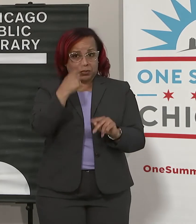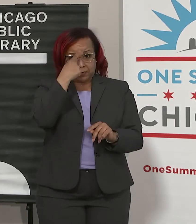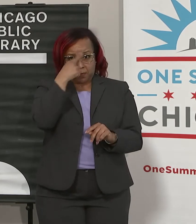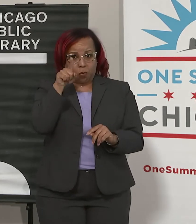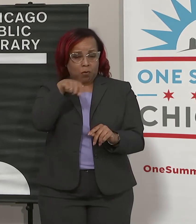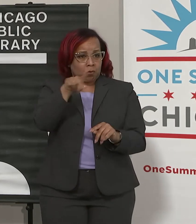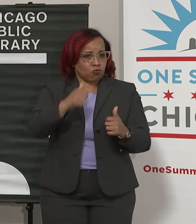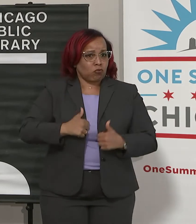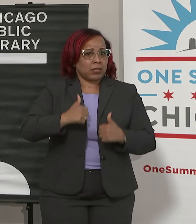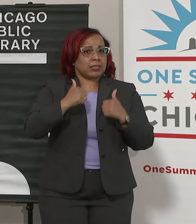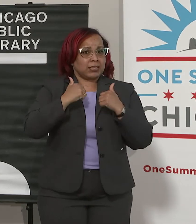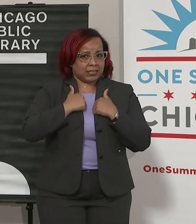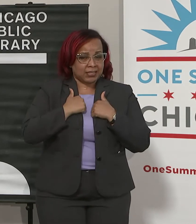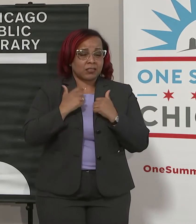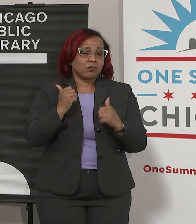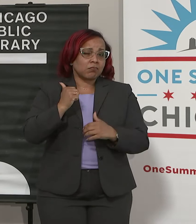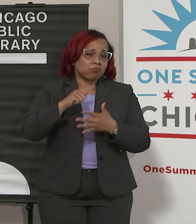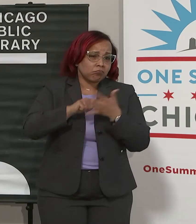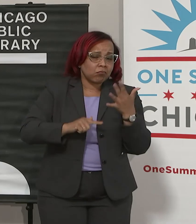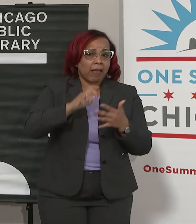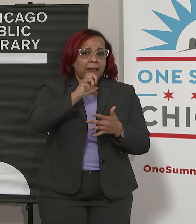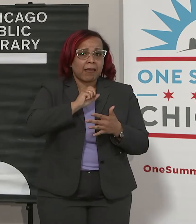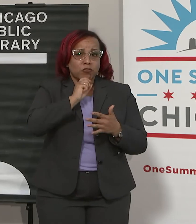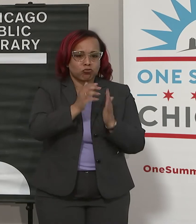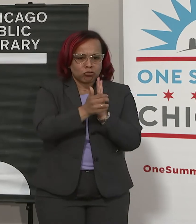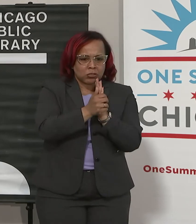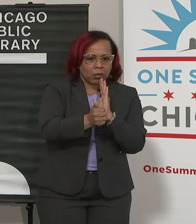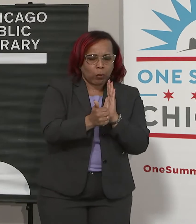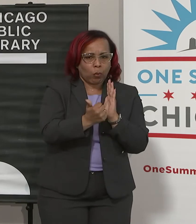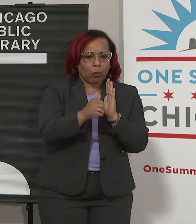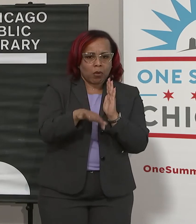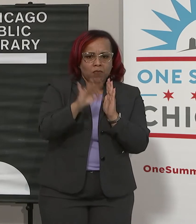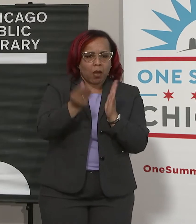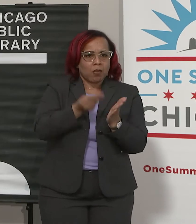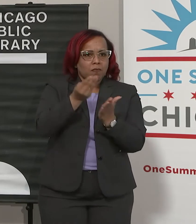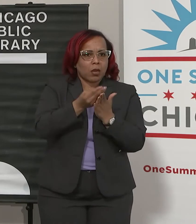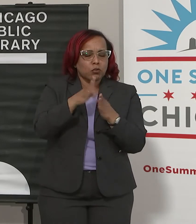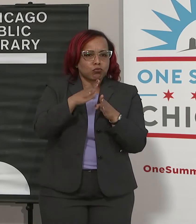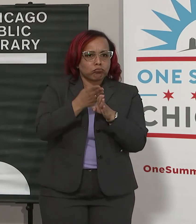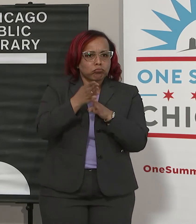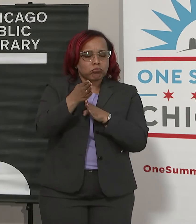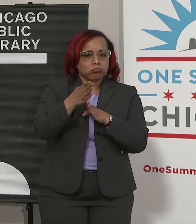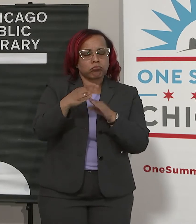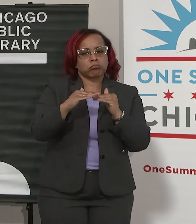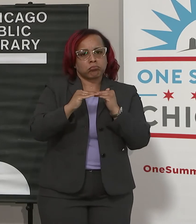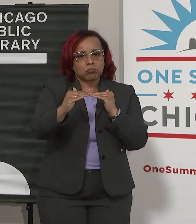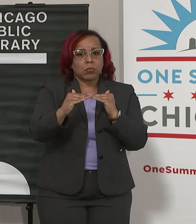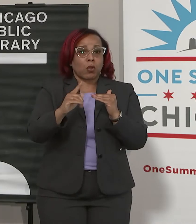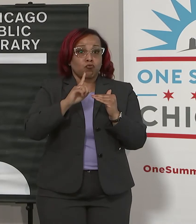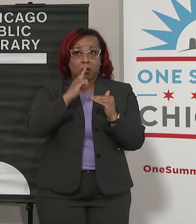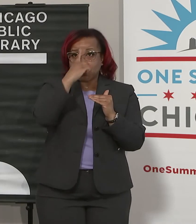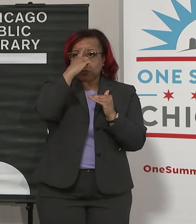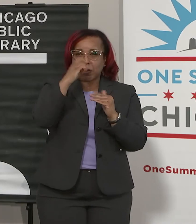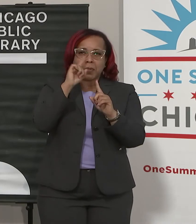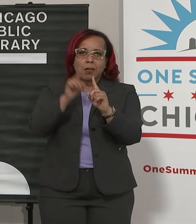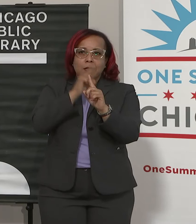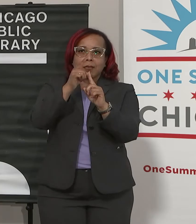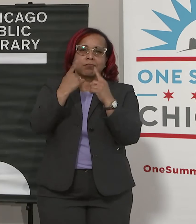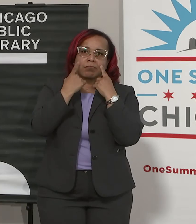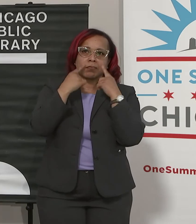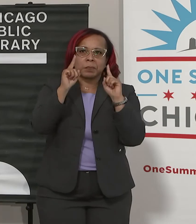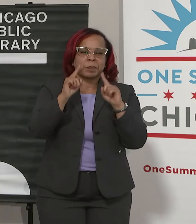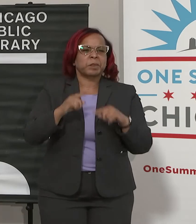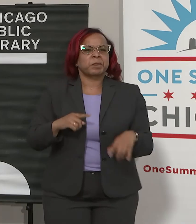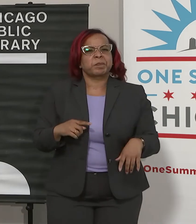for residents of all ages to skill up, find financial stability, and above all else, chase their dreams. And let me